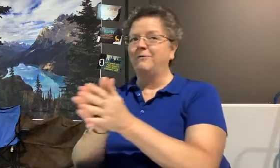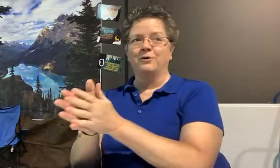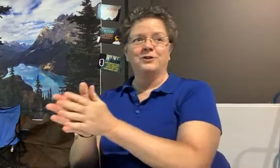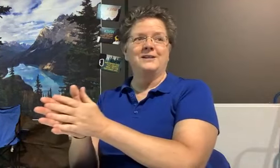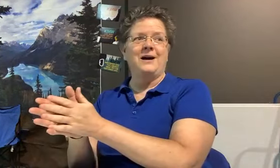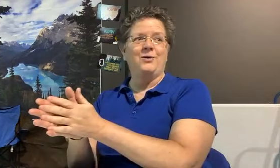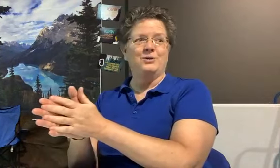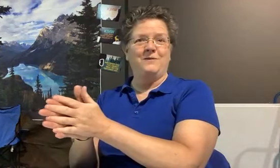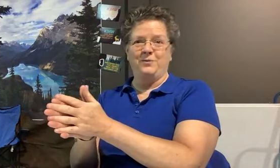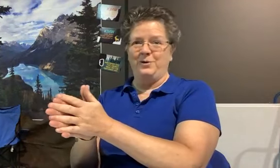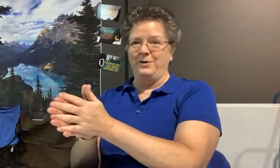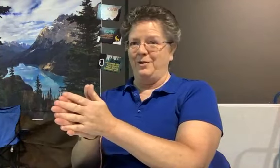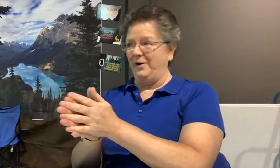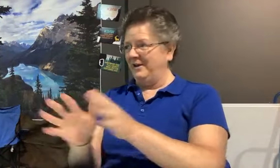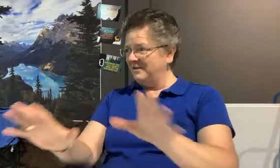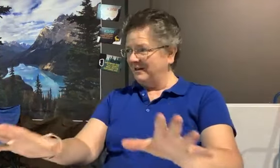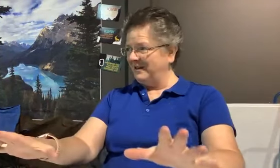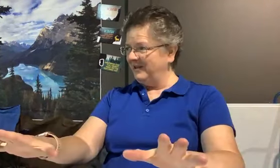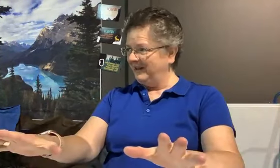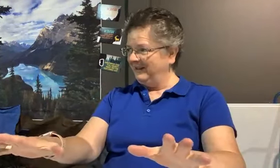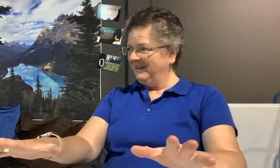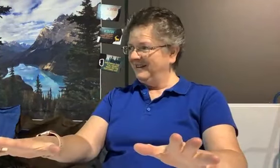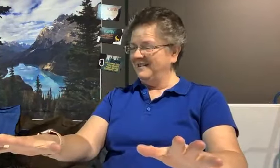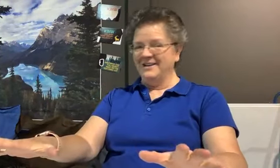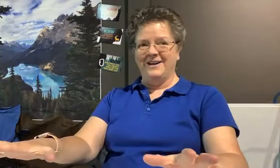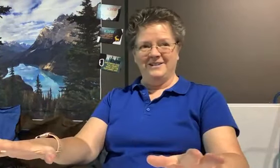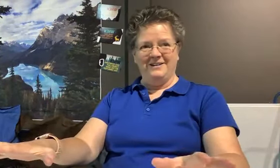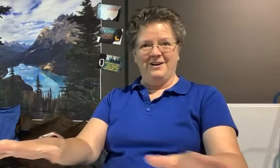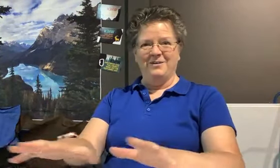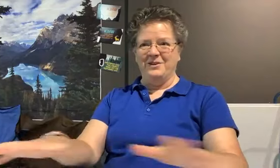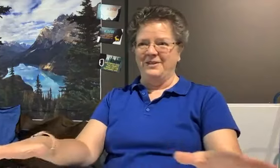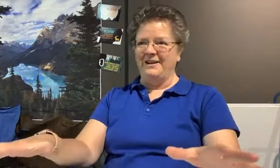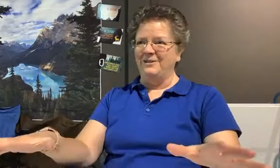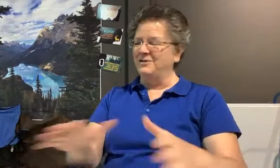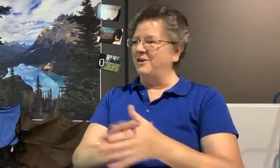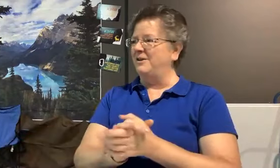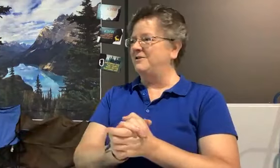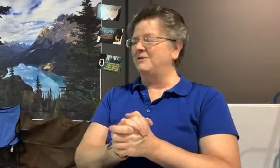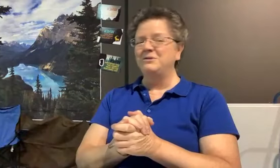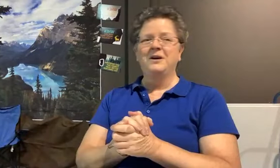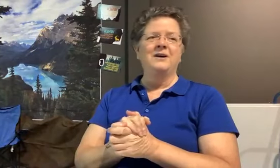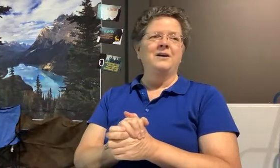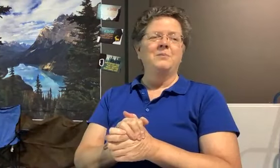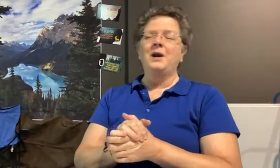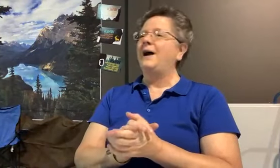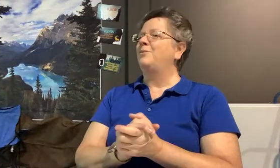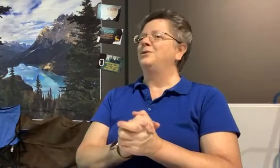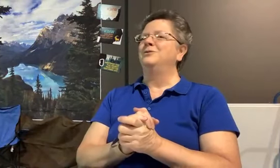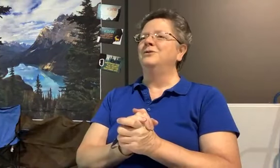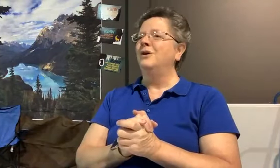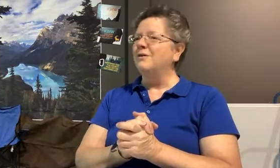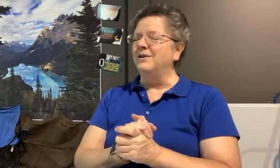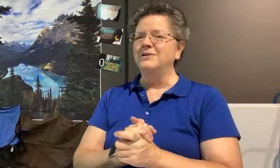for 6 hours before you go in so that everything is nice and calm and there's no issues. But I was nervous. I